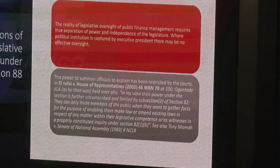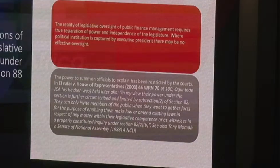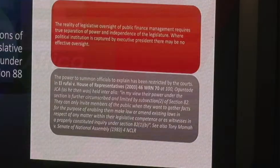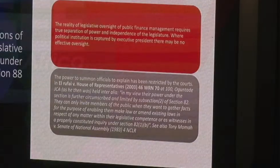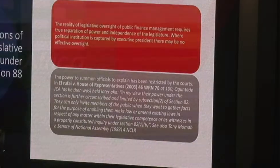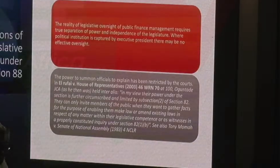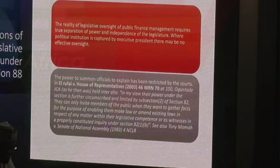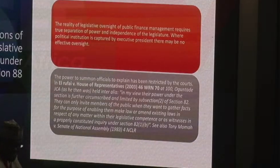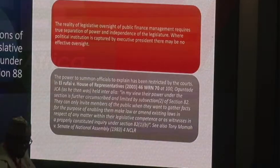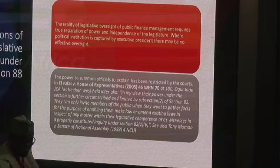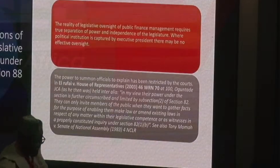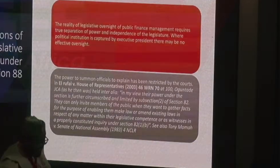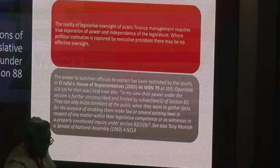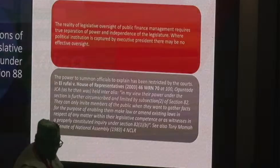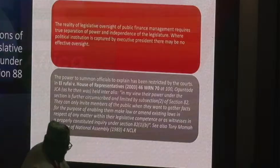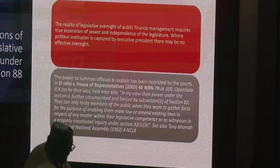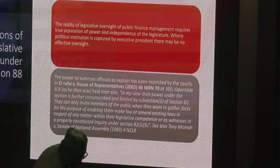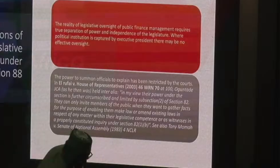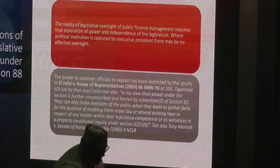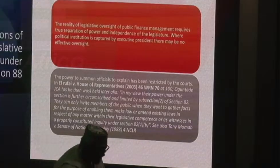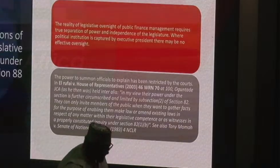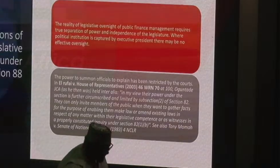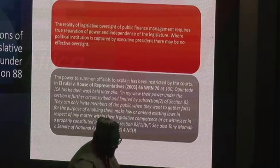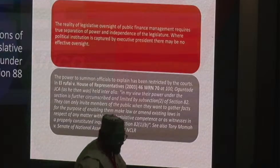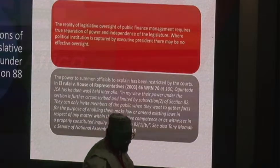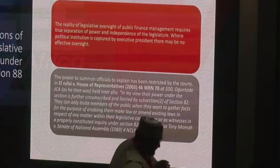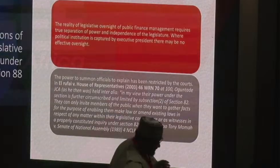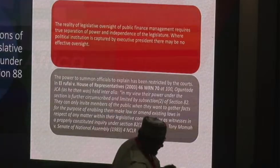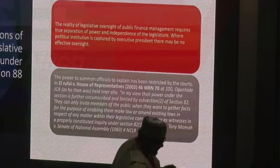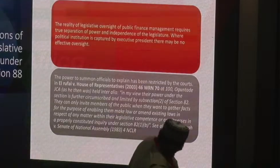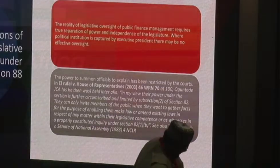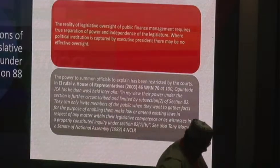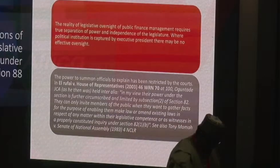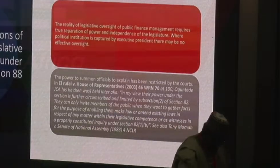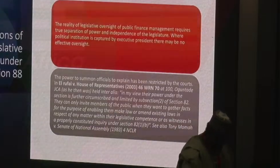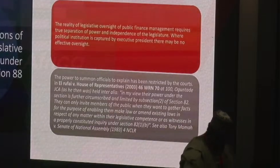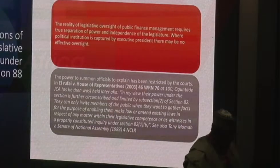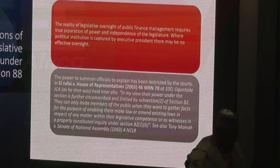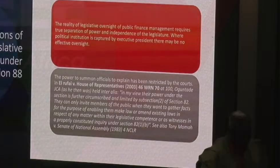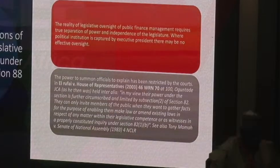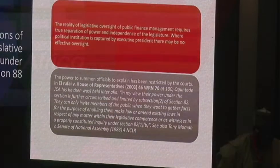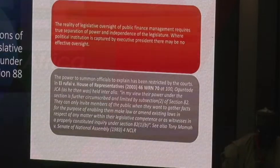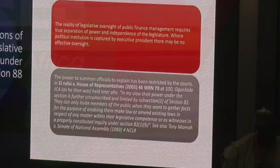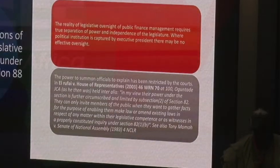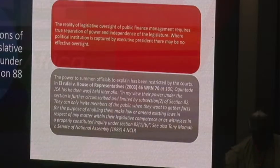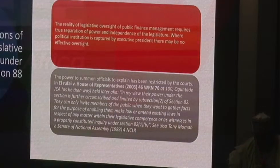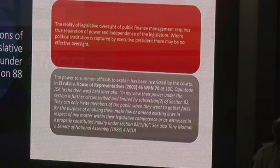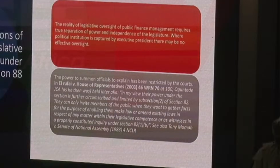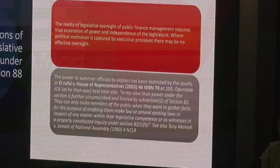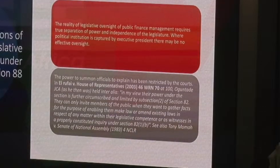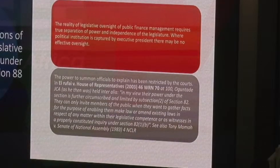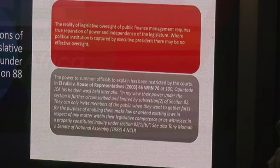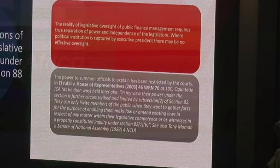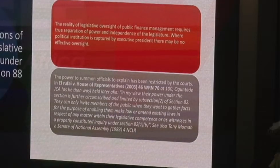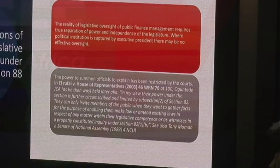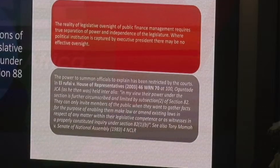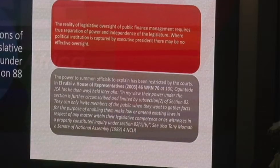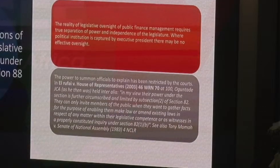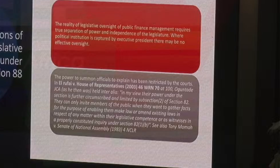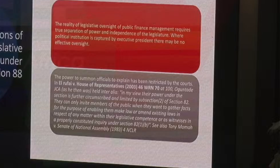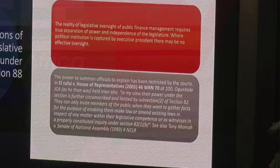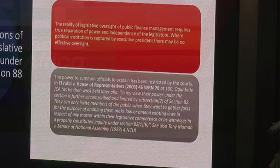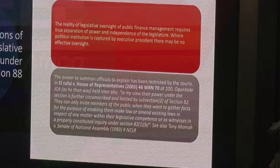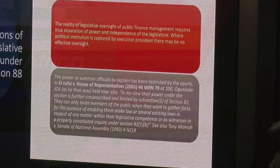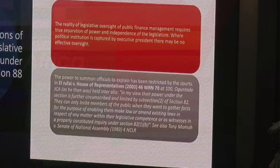yes, oversight is a great power, but it has to be subject to either lawmaking,